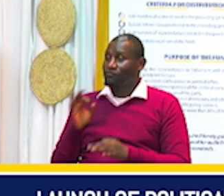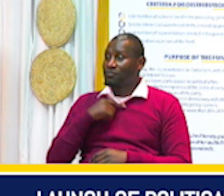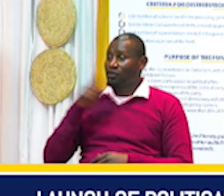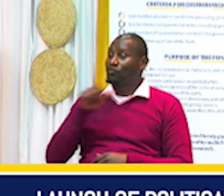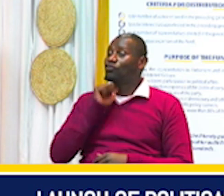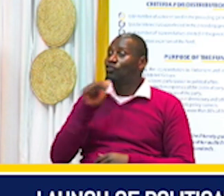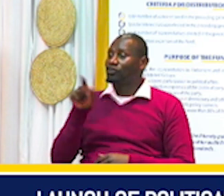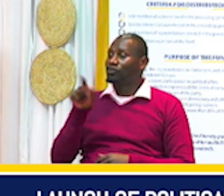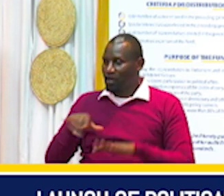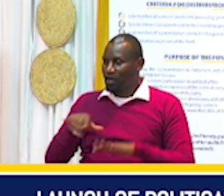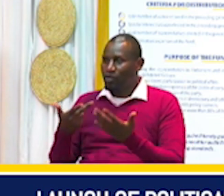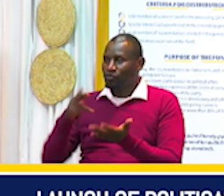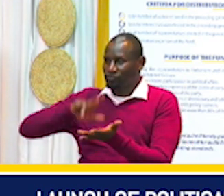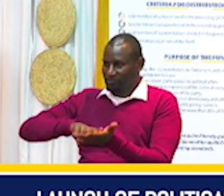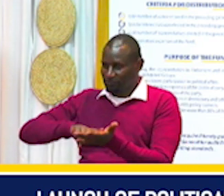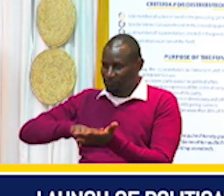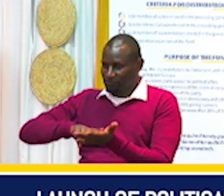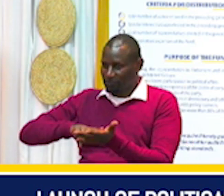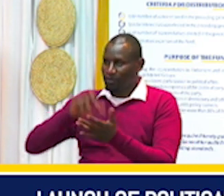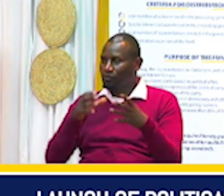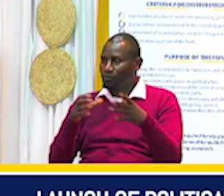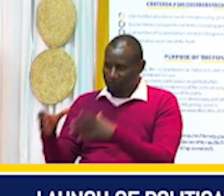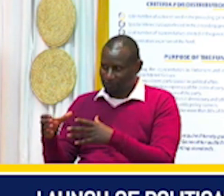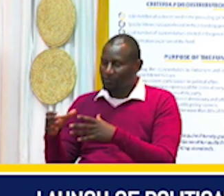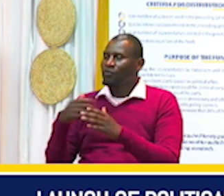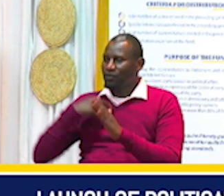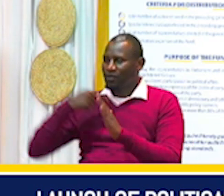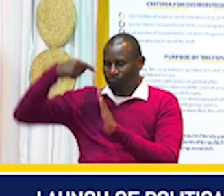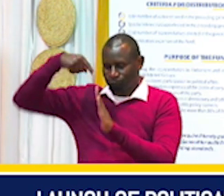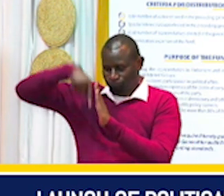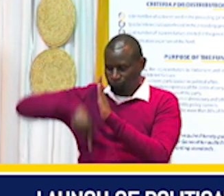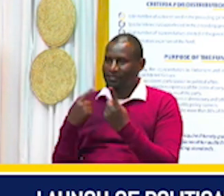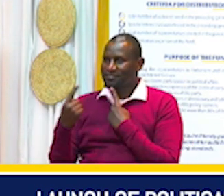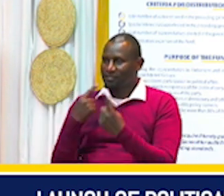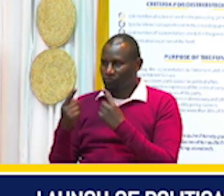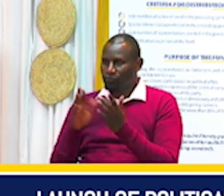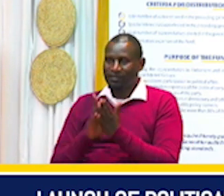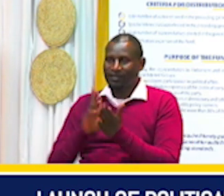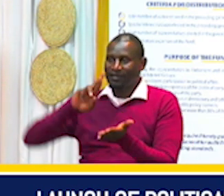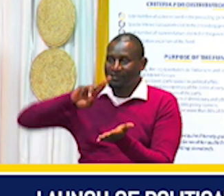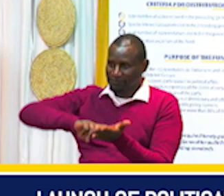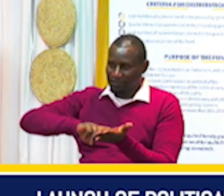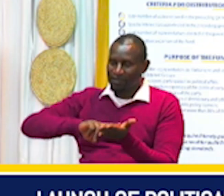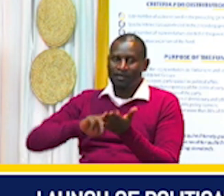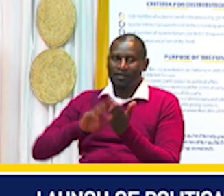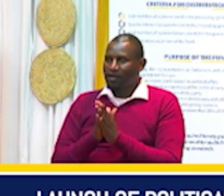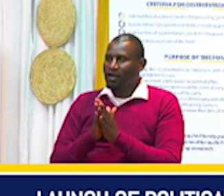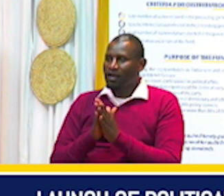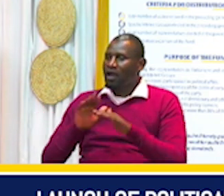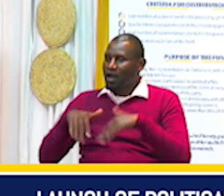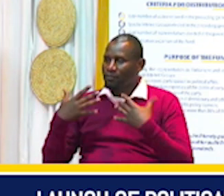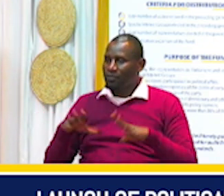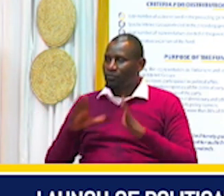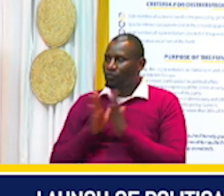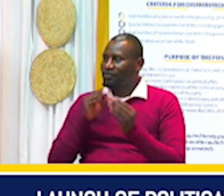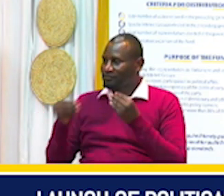about how to register a political party. And with the discussions with the registrar and with the assistant registrars about how people with